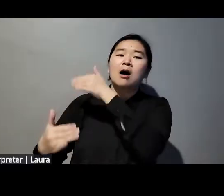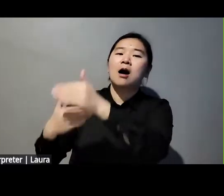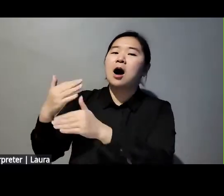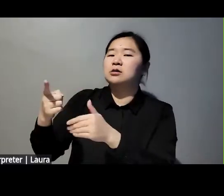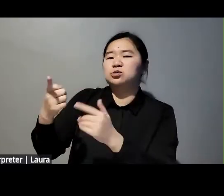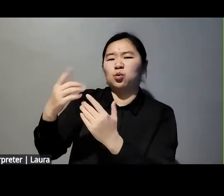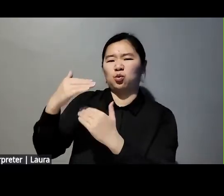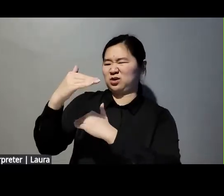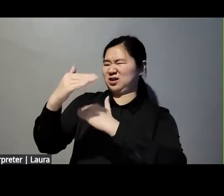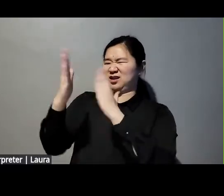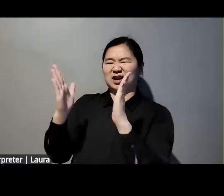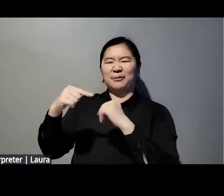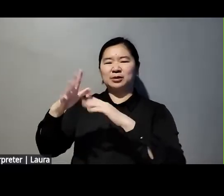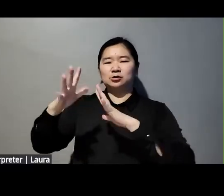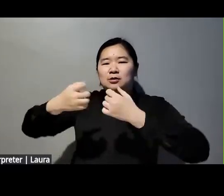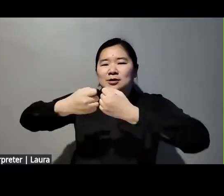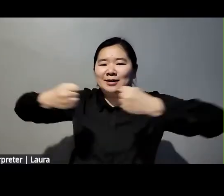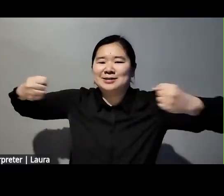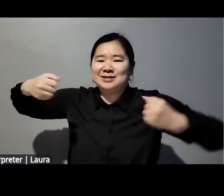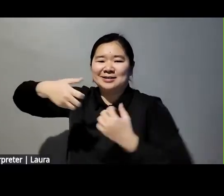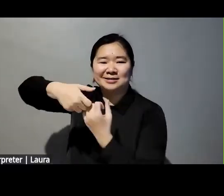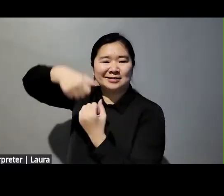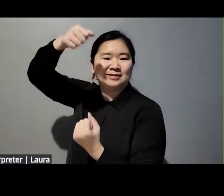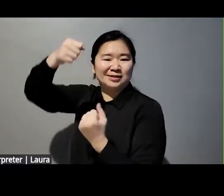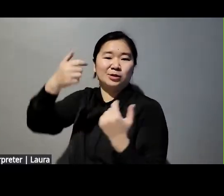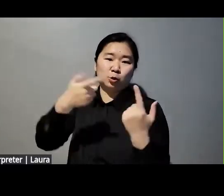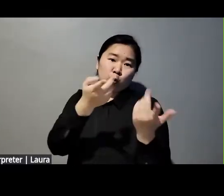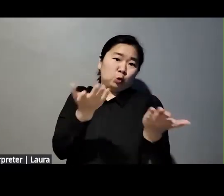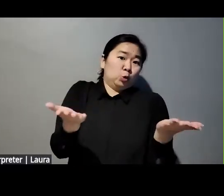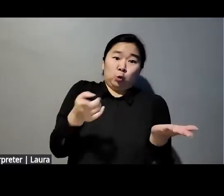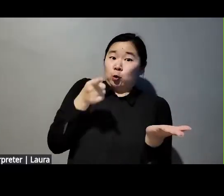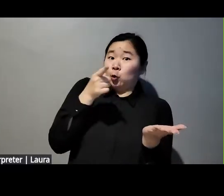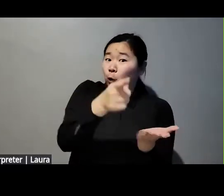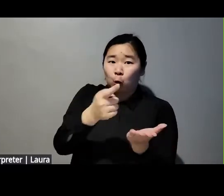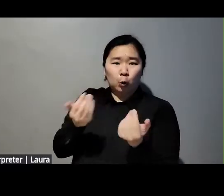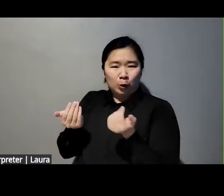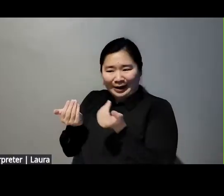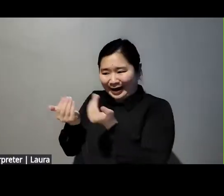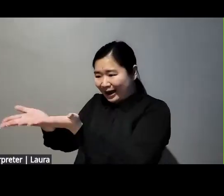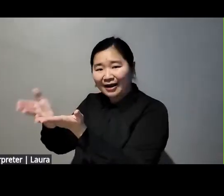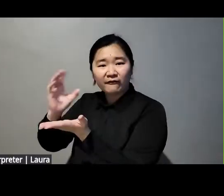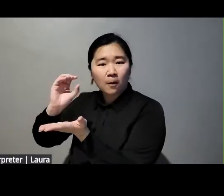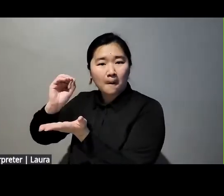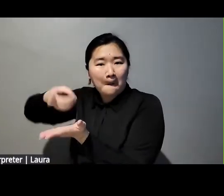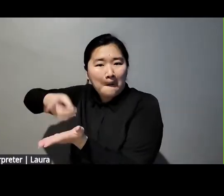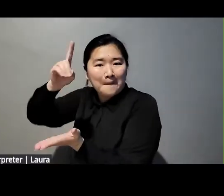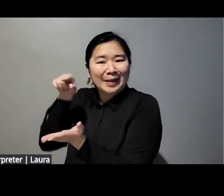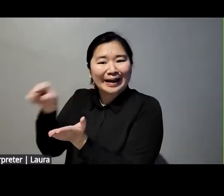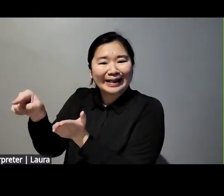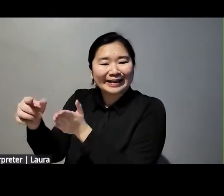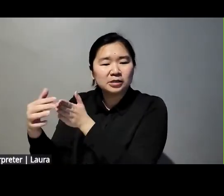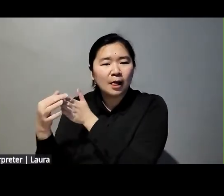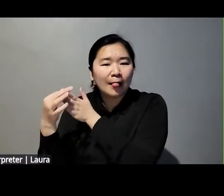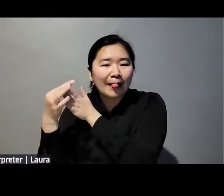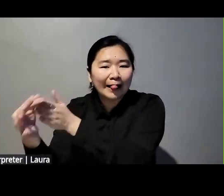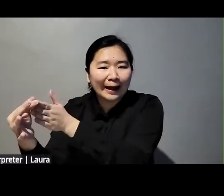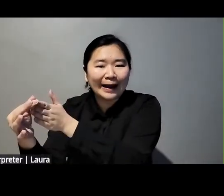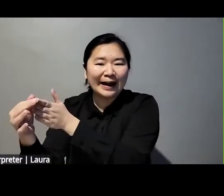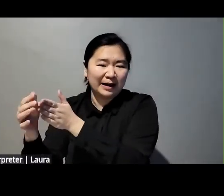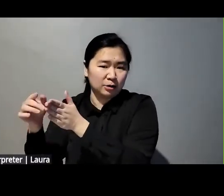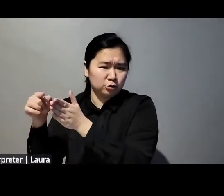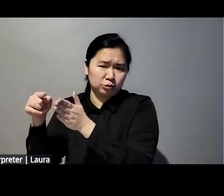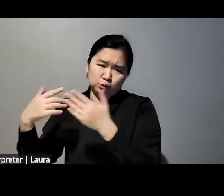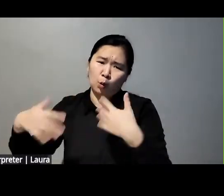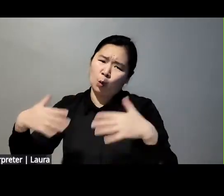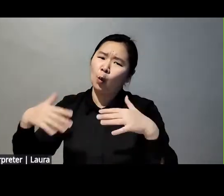Additionally, it invested in capacity and technical expertise. It experimented with models like